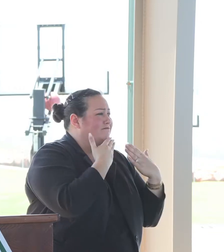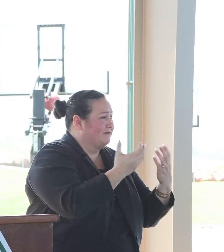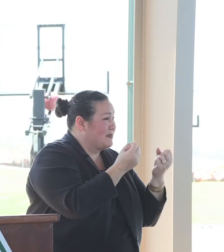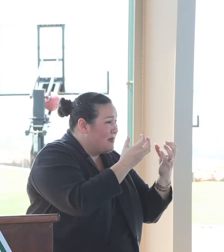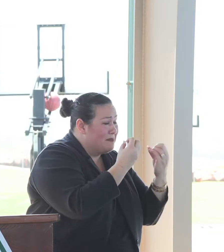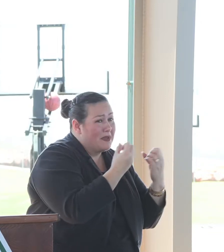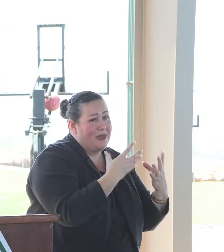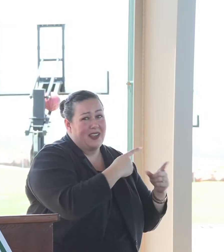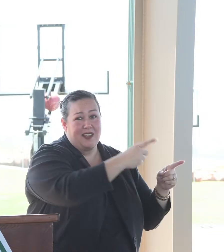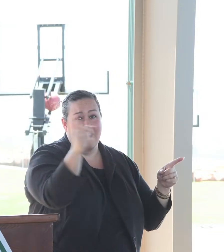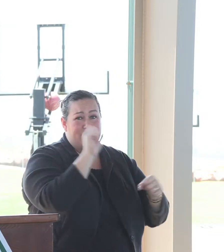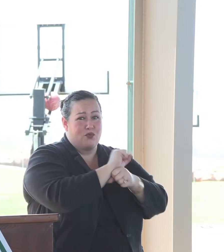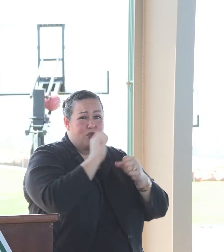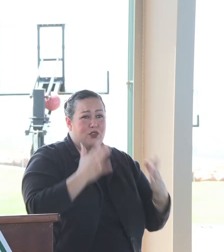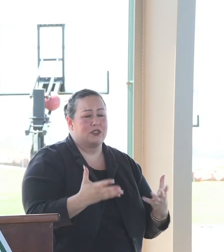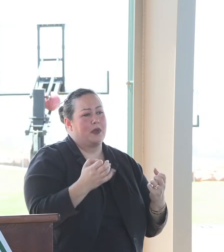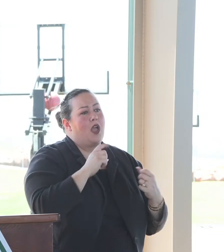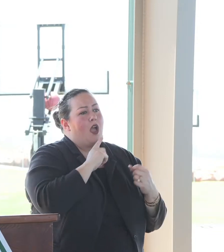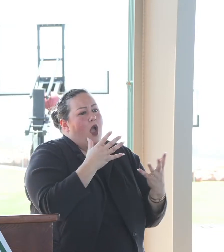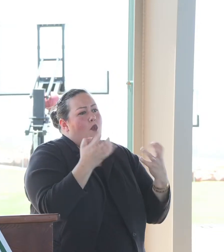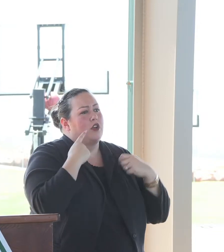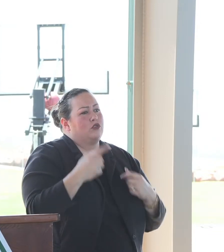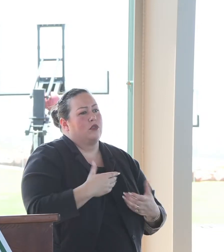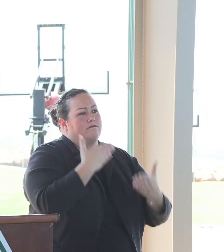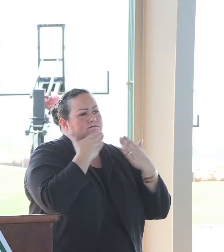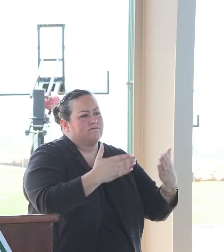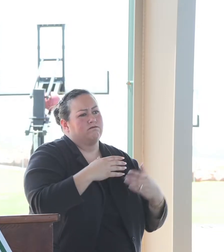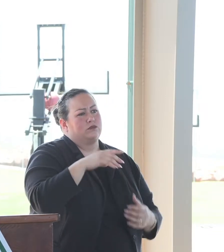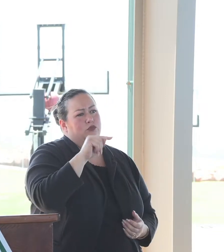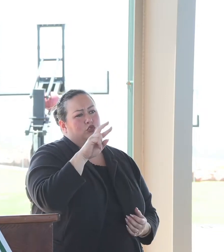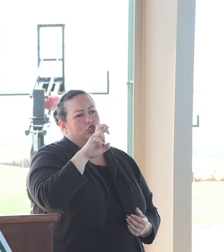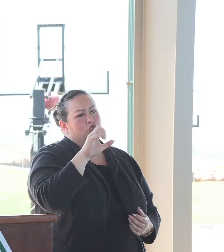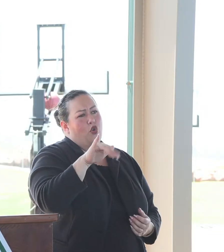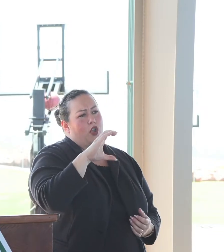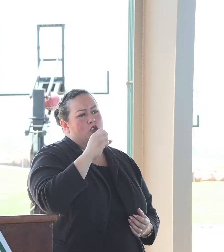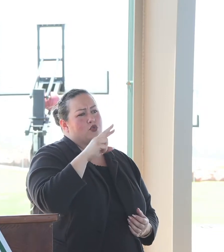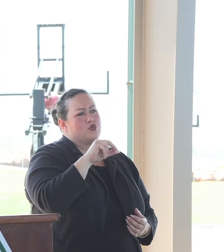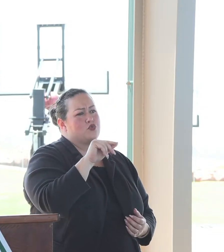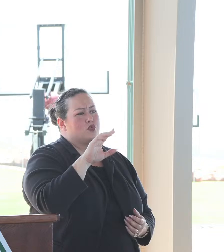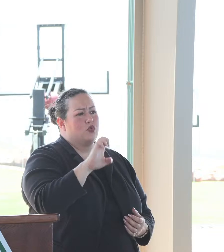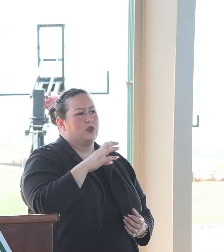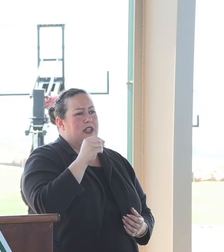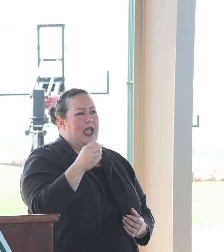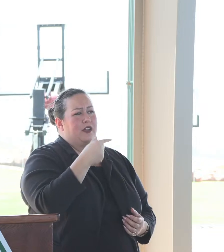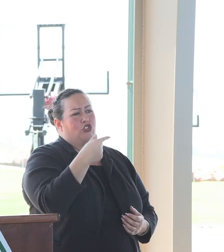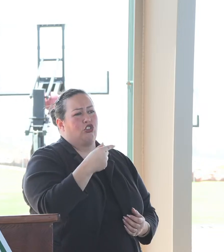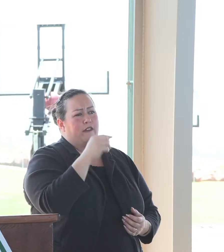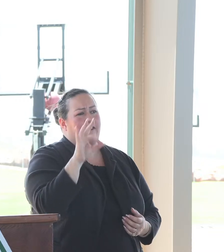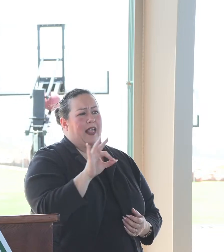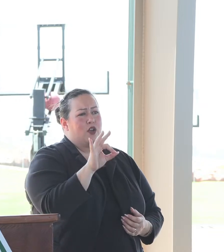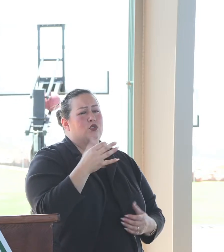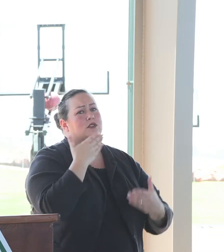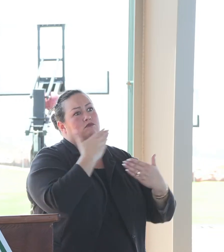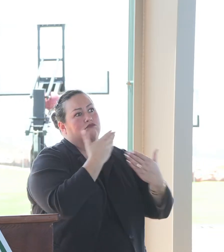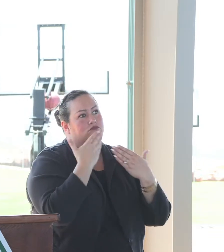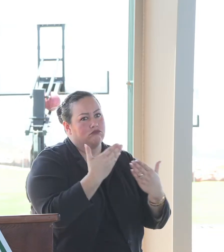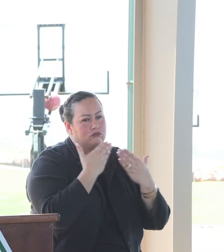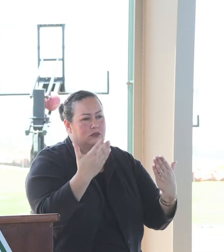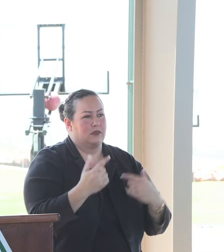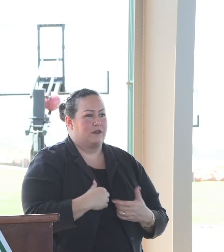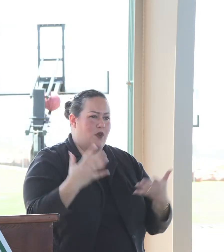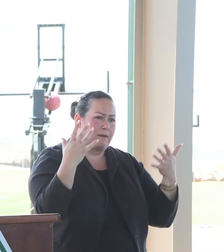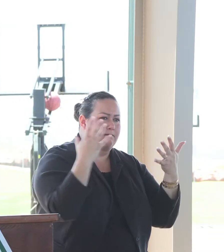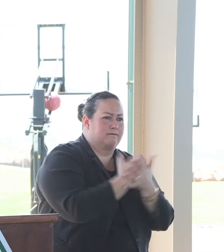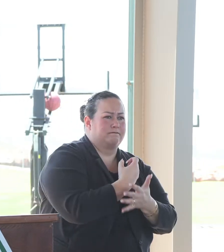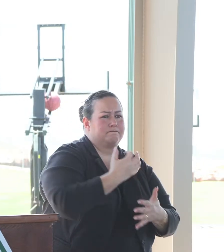just want to again personally thank Troy Cruz and his team from Pono Aino and Goodfellows and many others for winning on behalf of